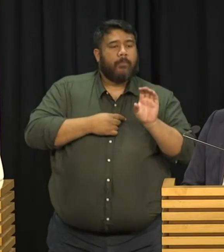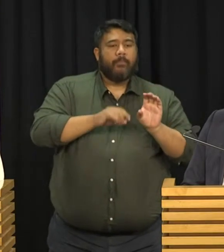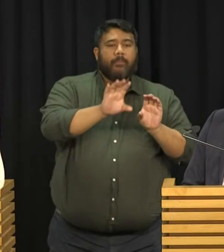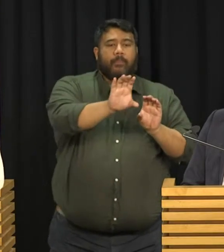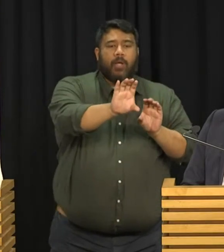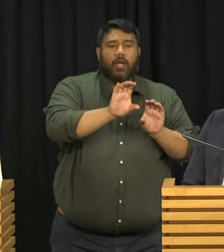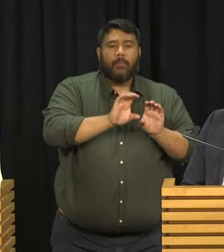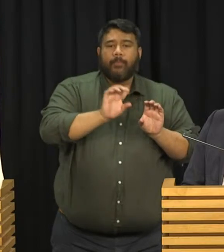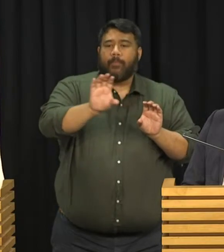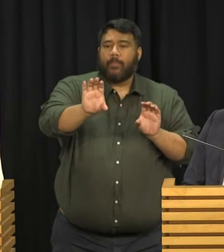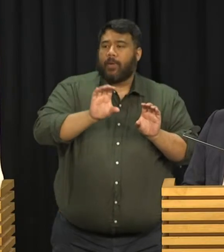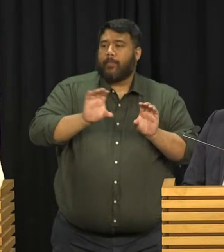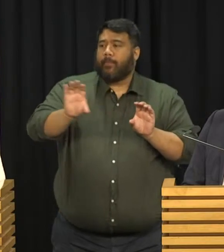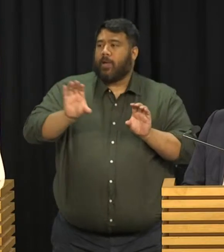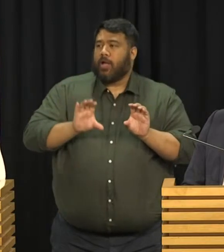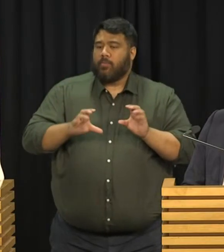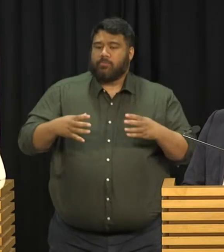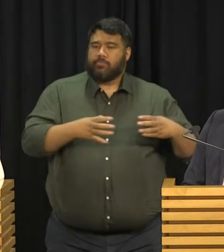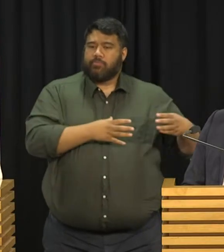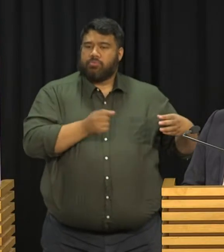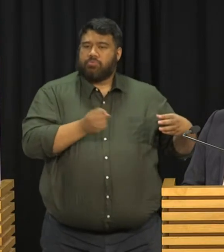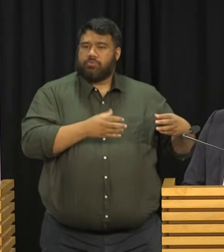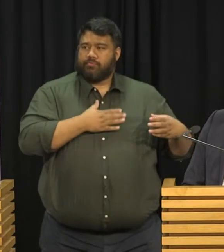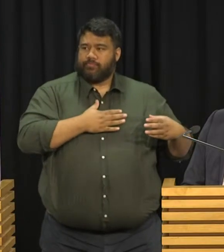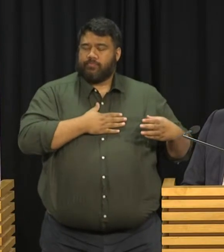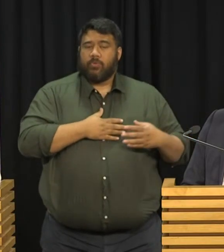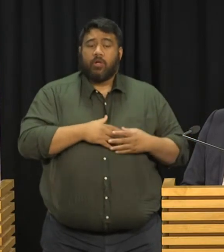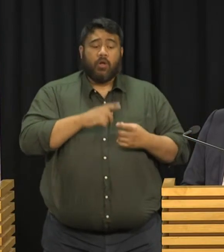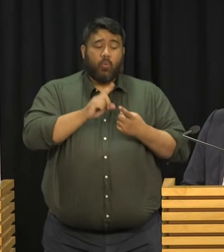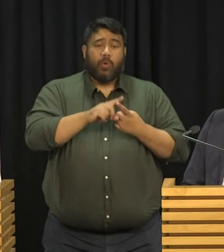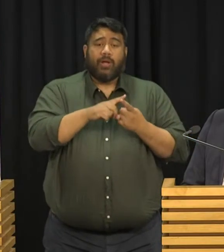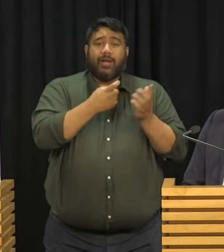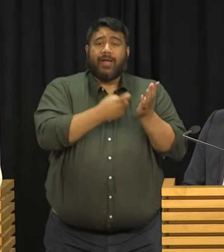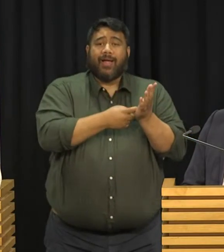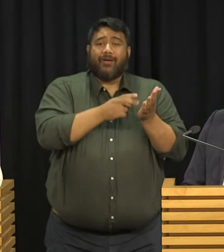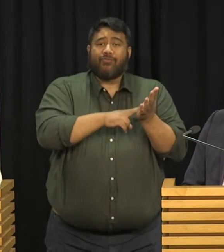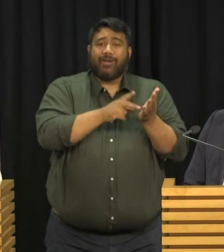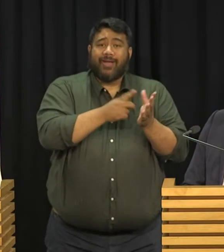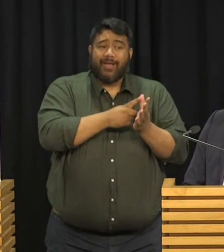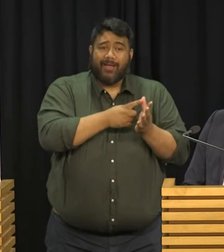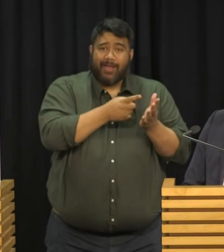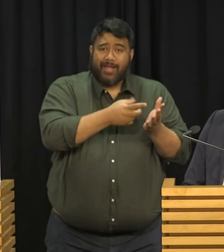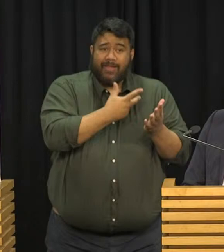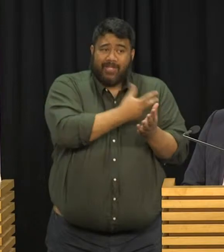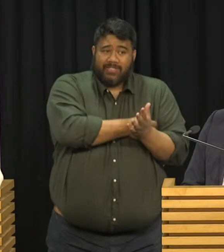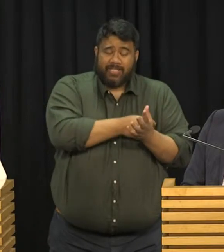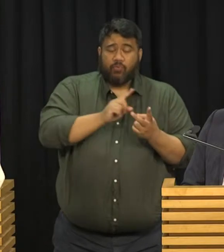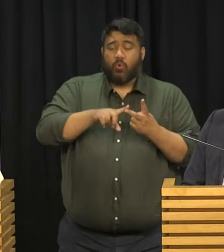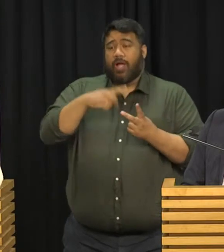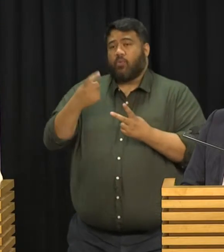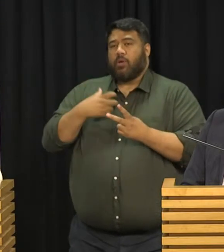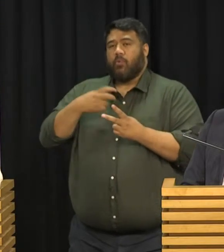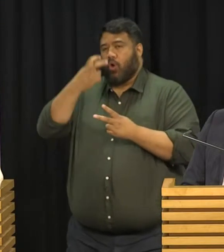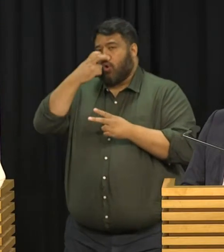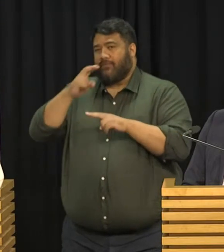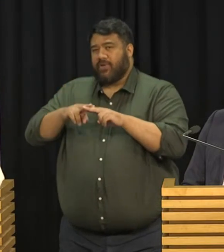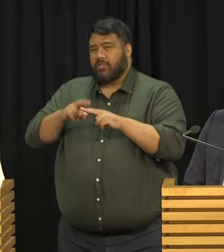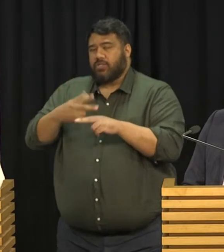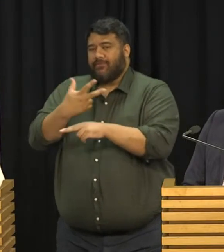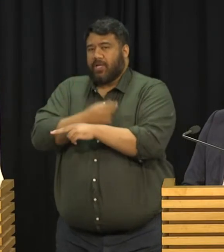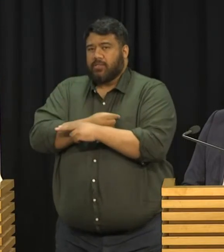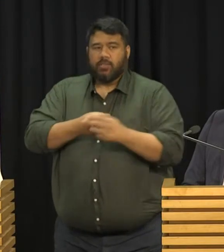So one mRNA vaccine, others that were more the traditional form of vaccine, to give us